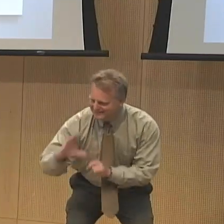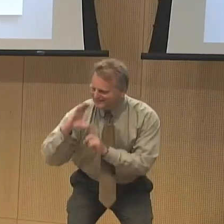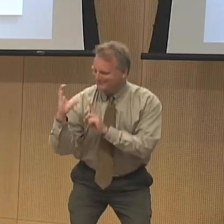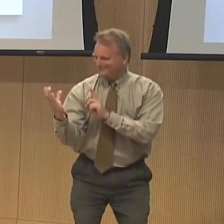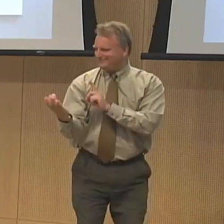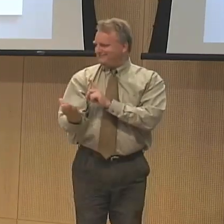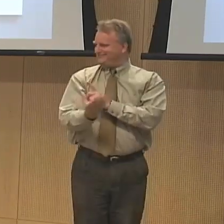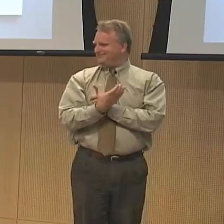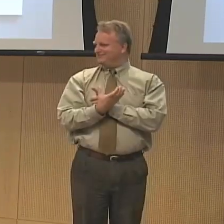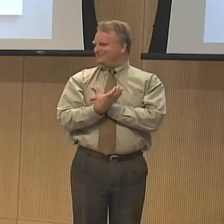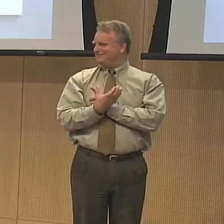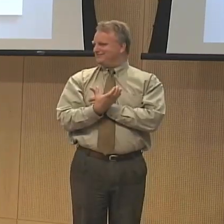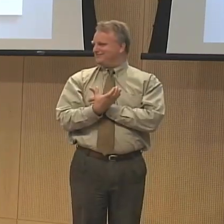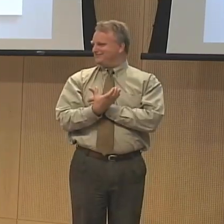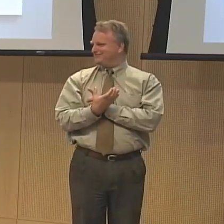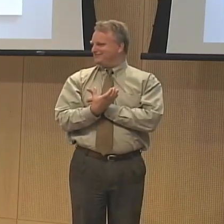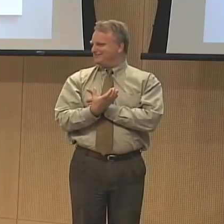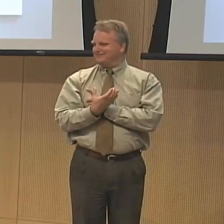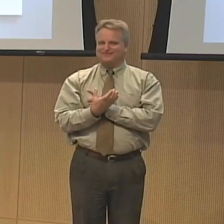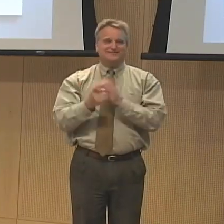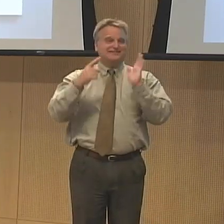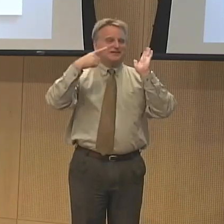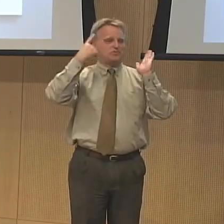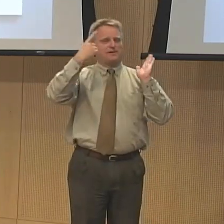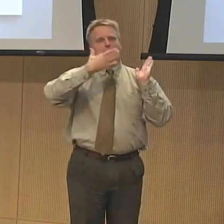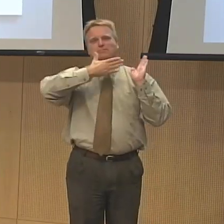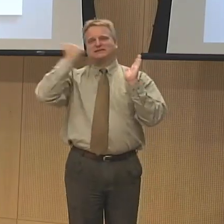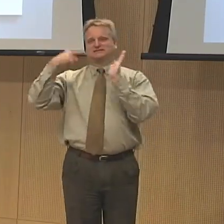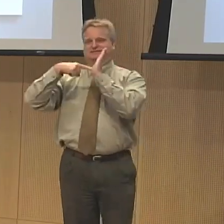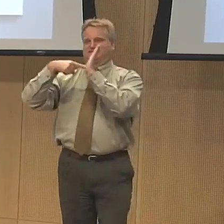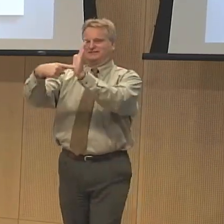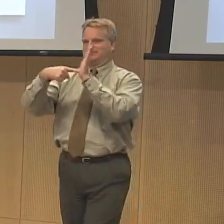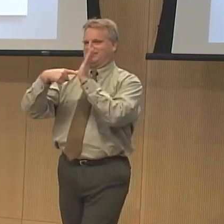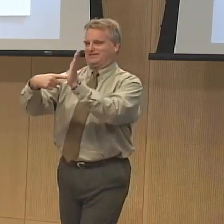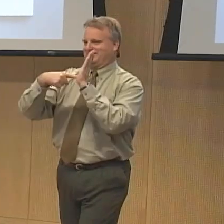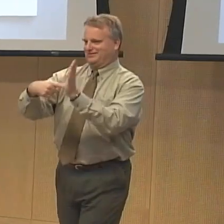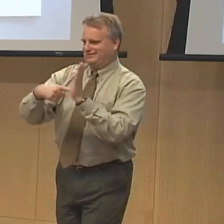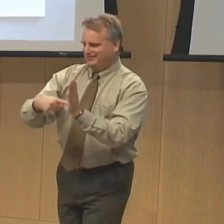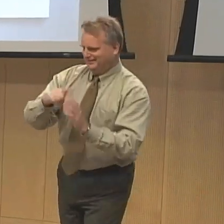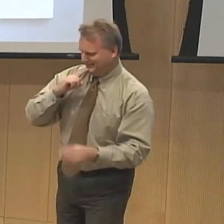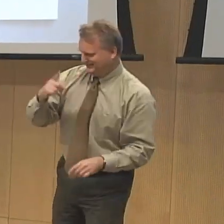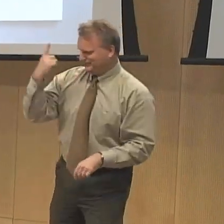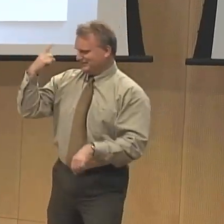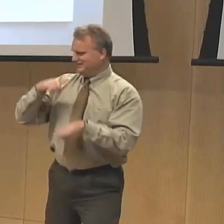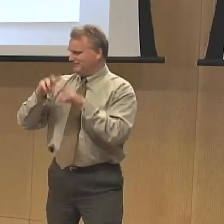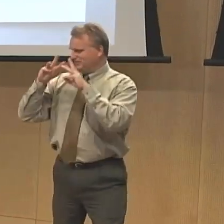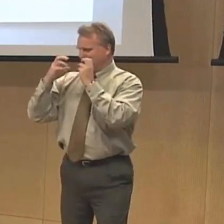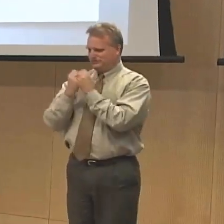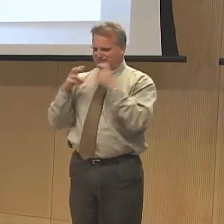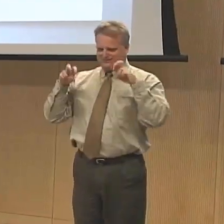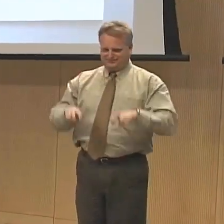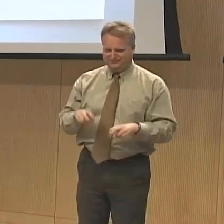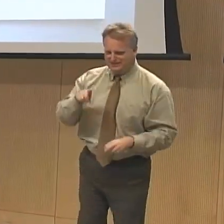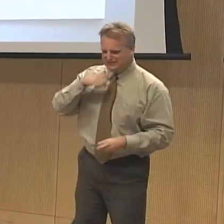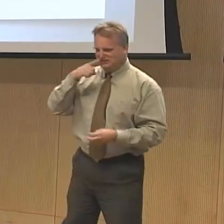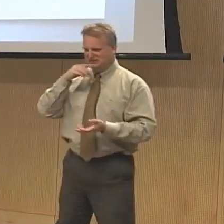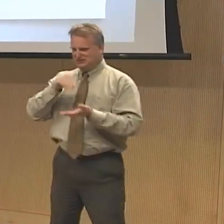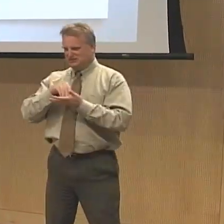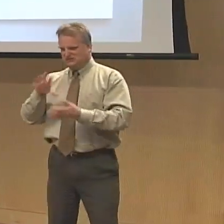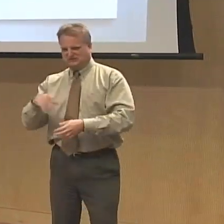two groups, and that was a difference of culture. One great example to illustrate this was once I led a workshop. This one hearing student